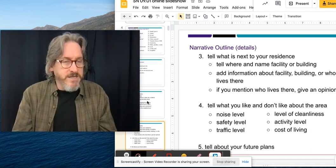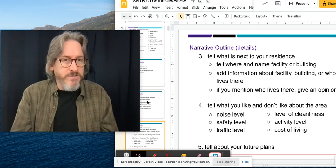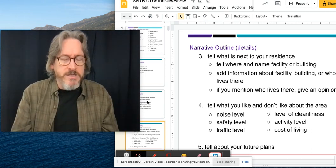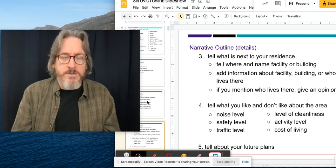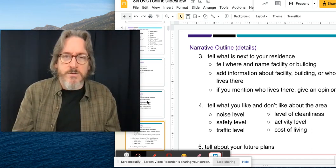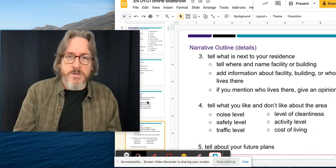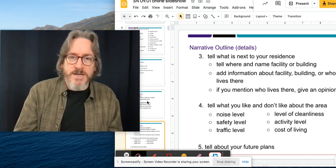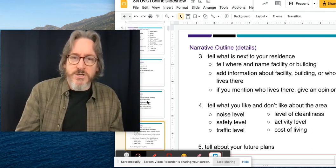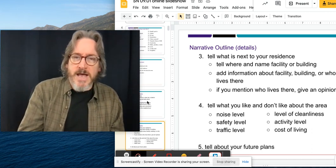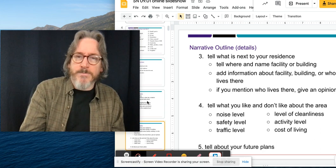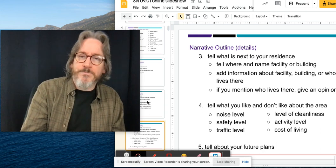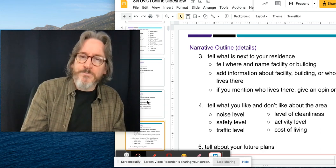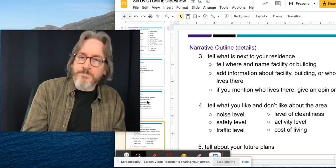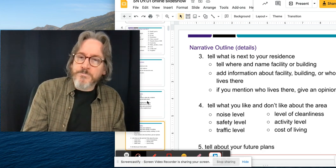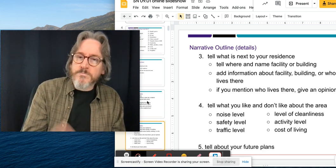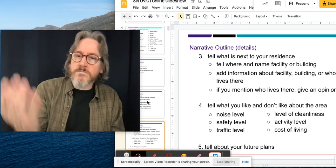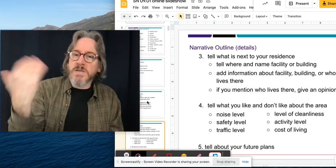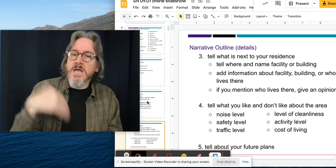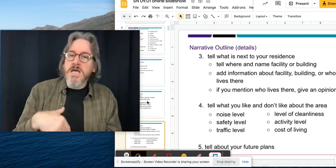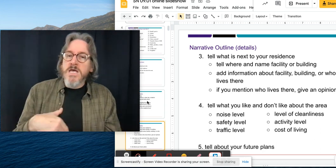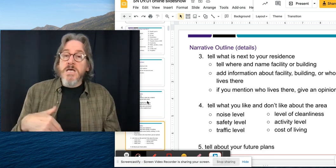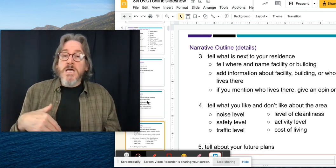pretty significant to mention that.